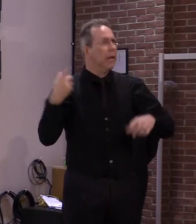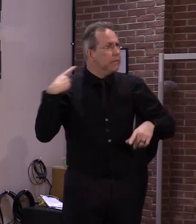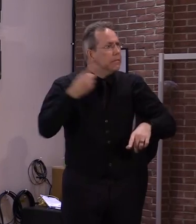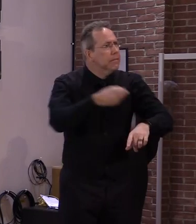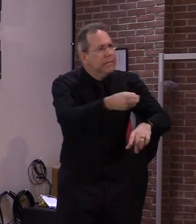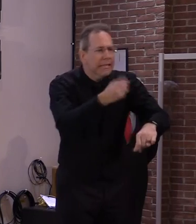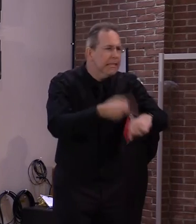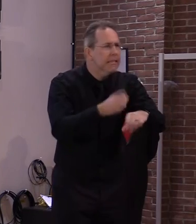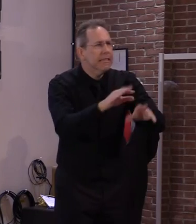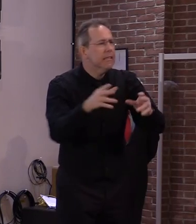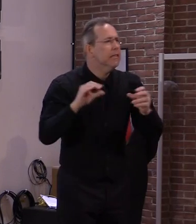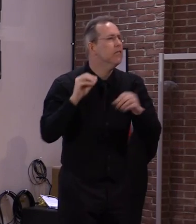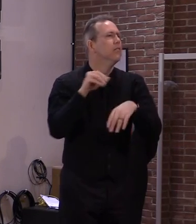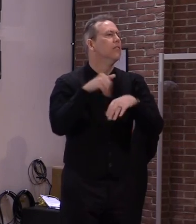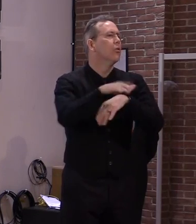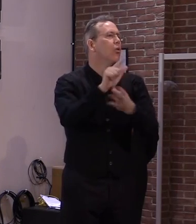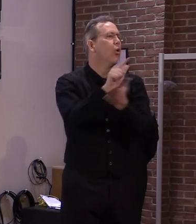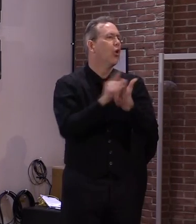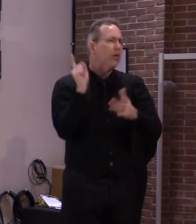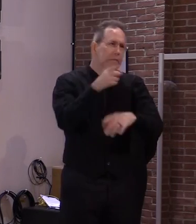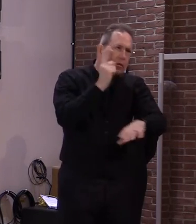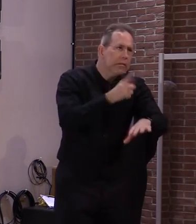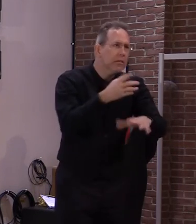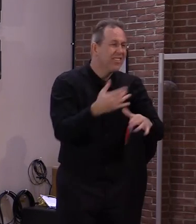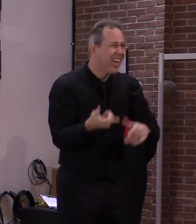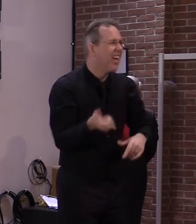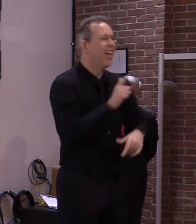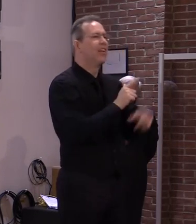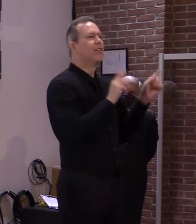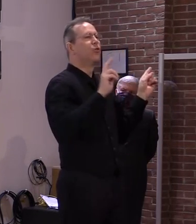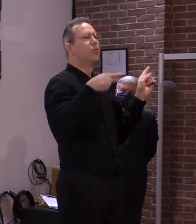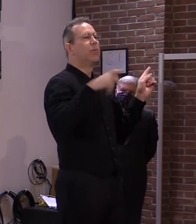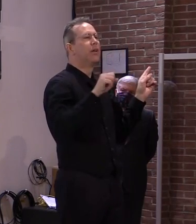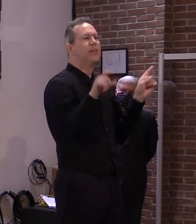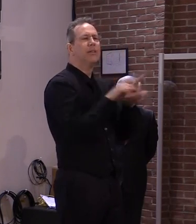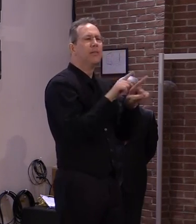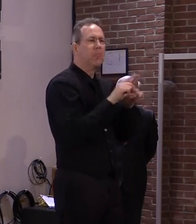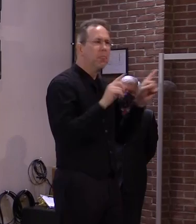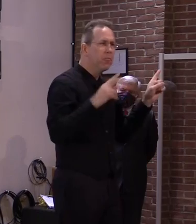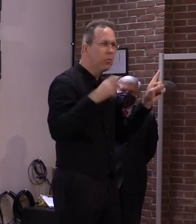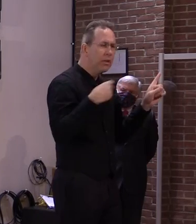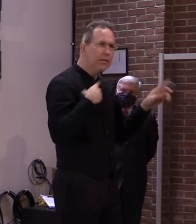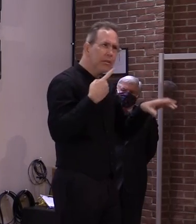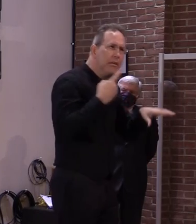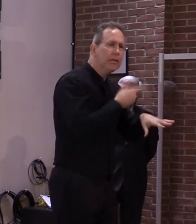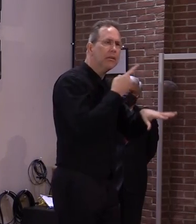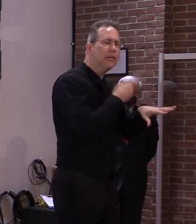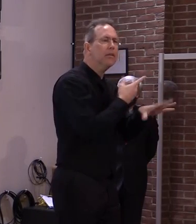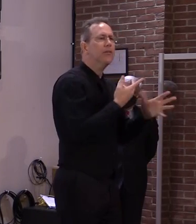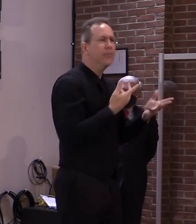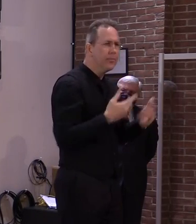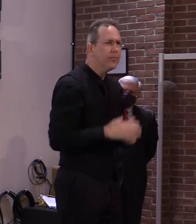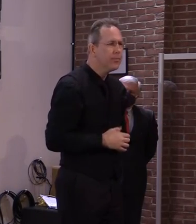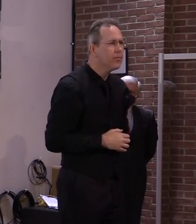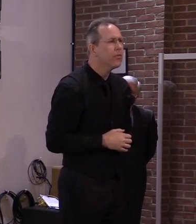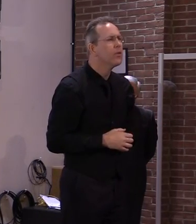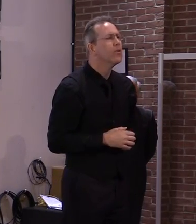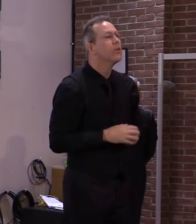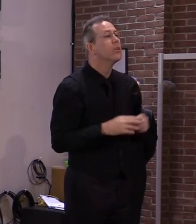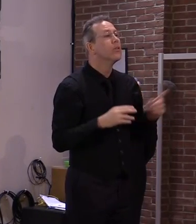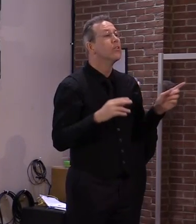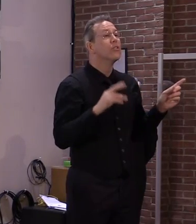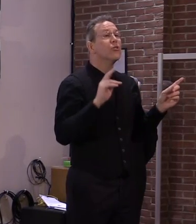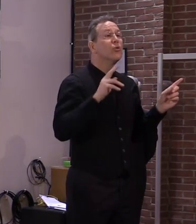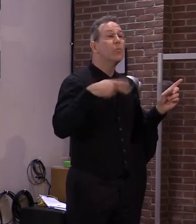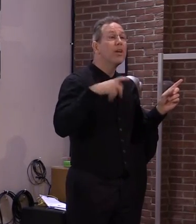the business. And that was, I believe, last week. But if you're saying that it was back in November, I don't have any knowledge of